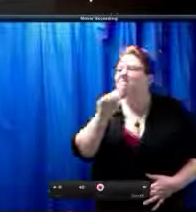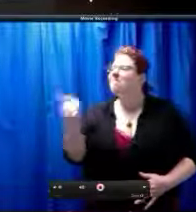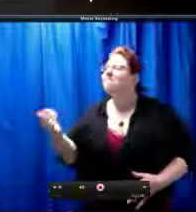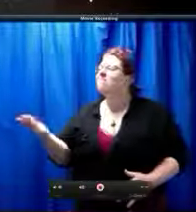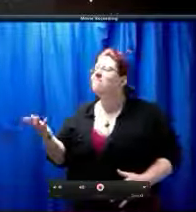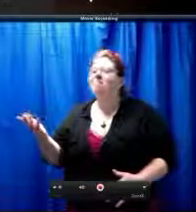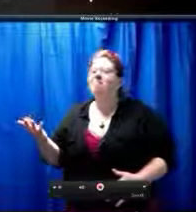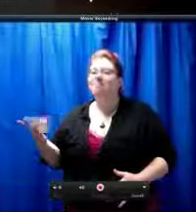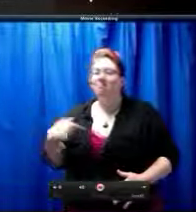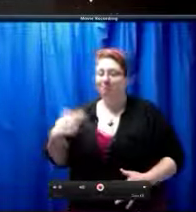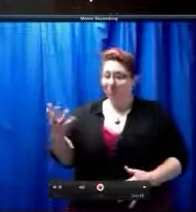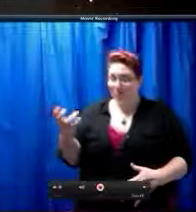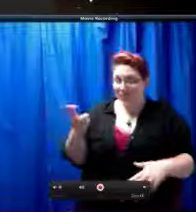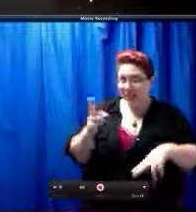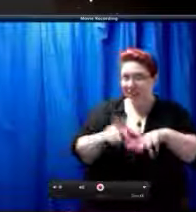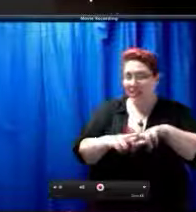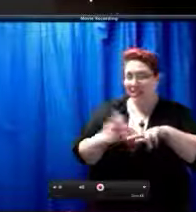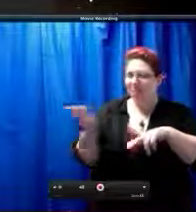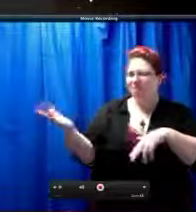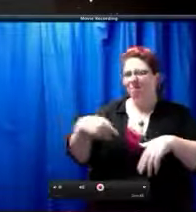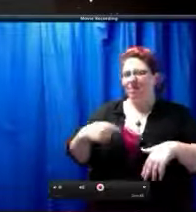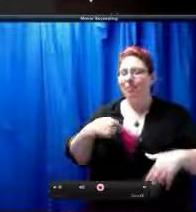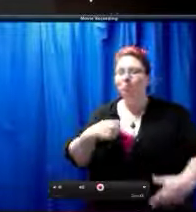You want to sit down? Have a seat. I'm just going to look.